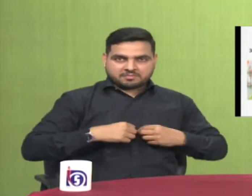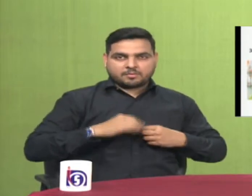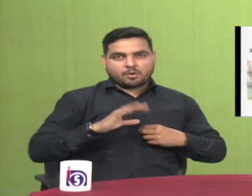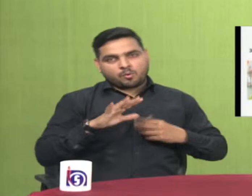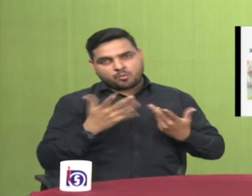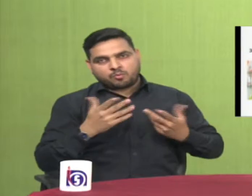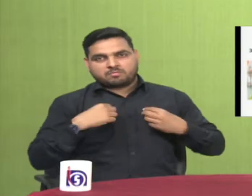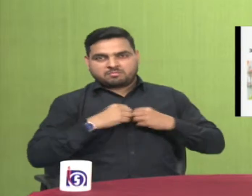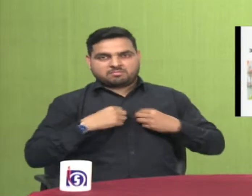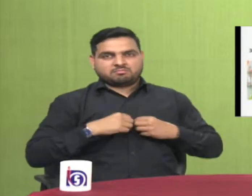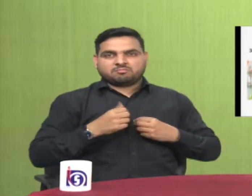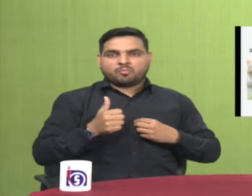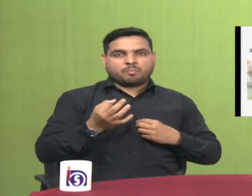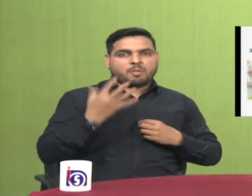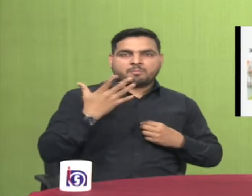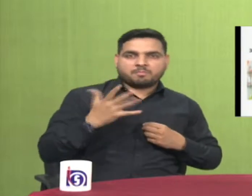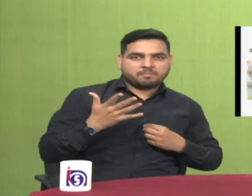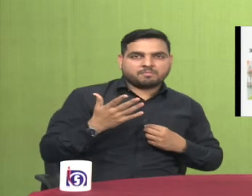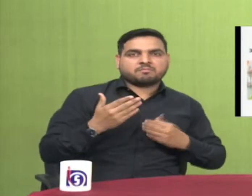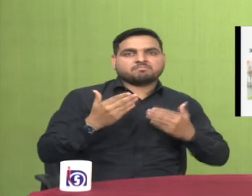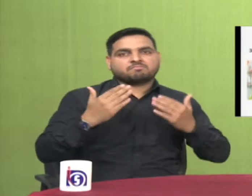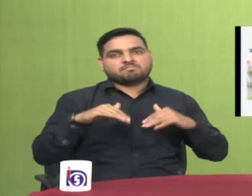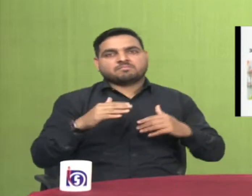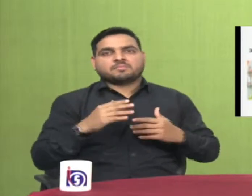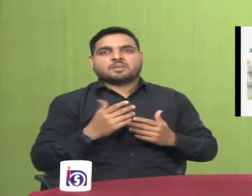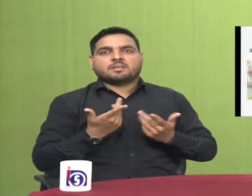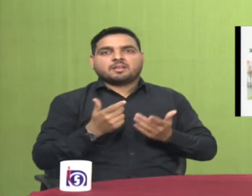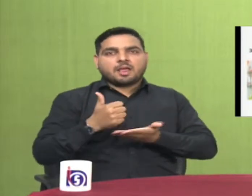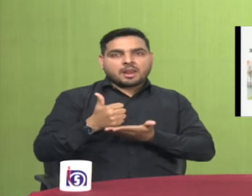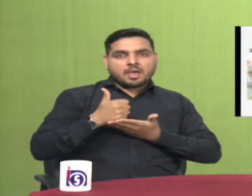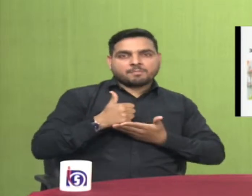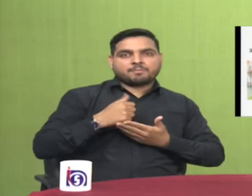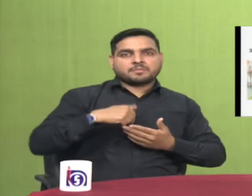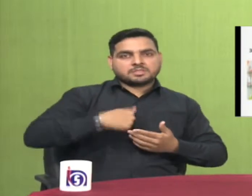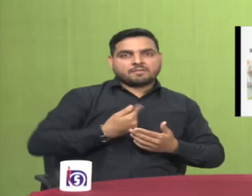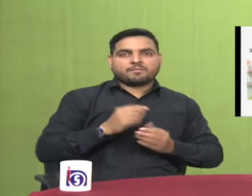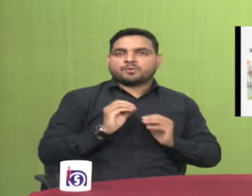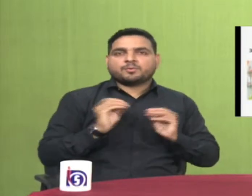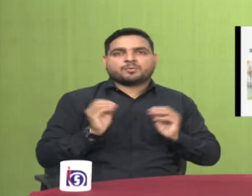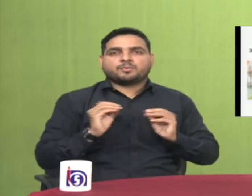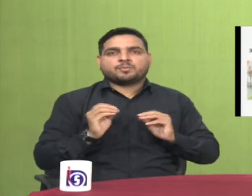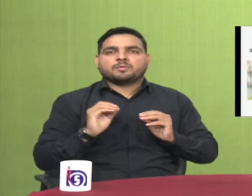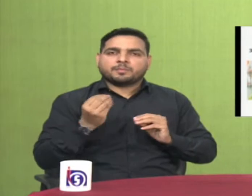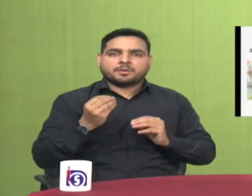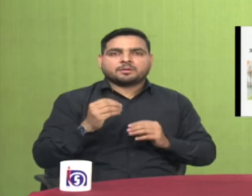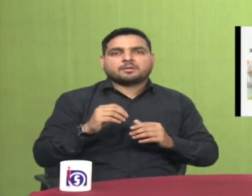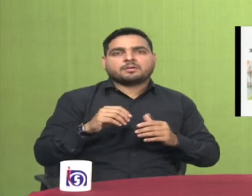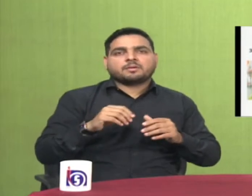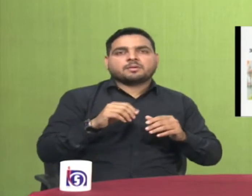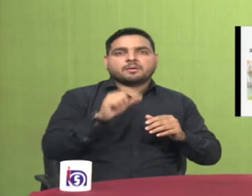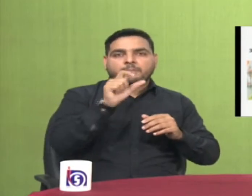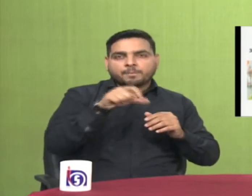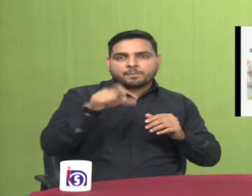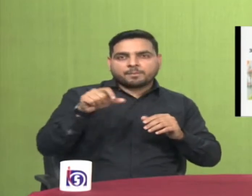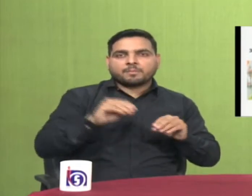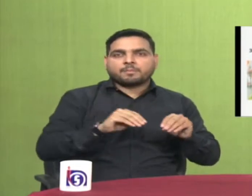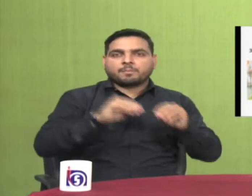the kid can button an unbuttoned dress, can dress without help, and get